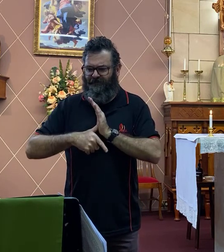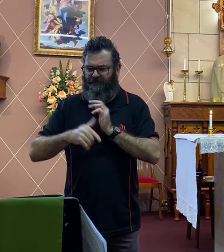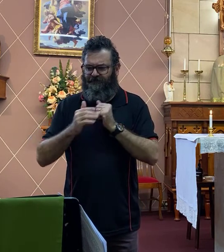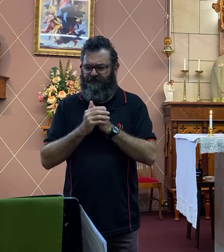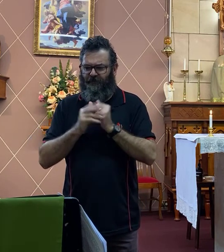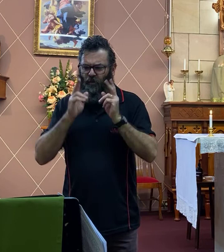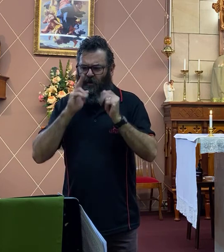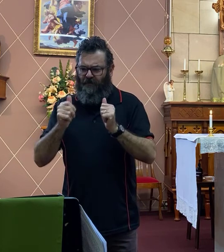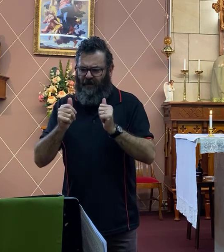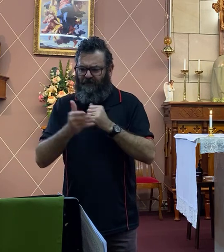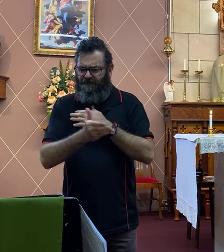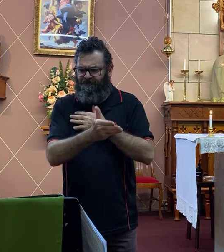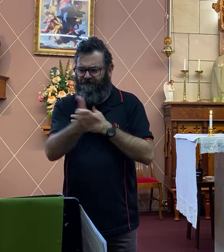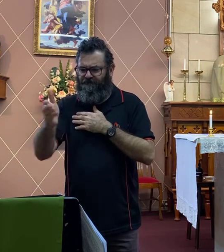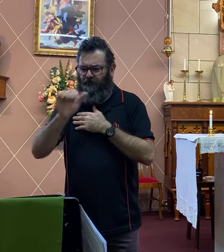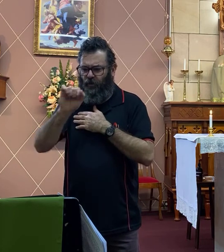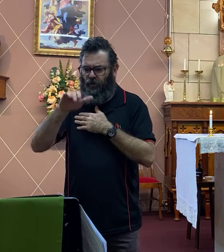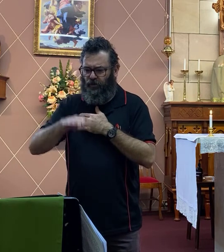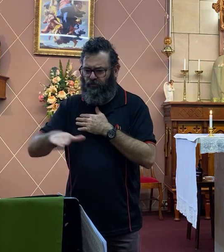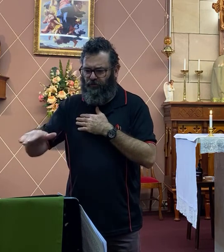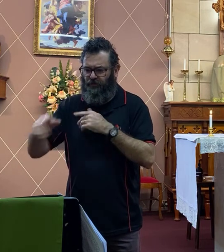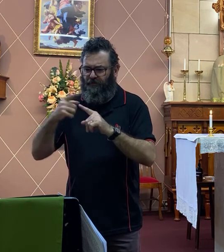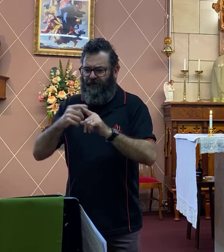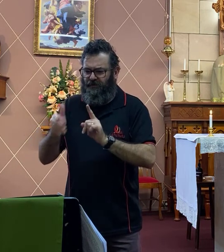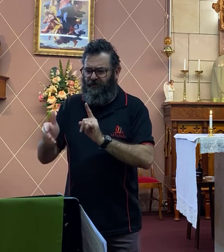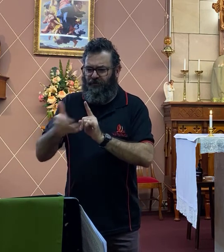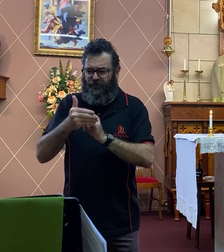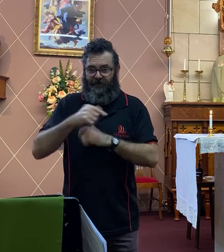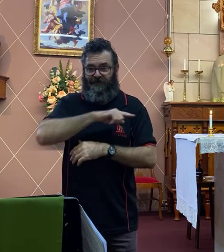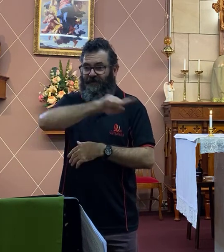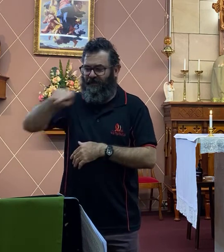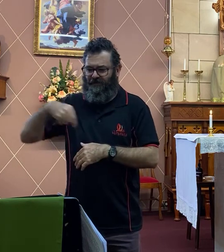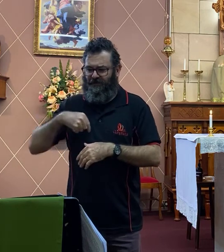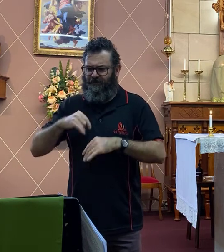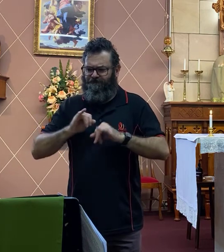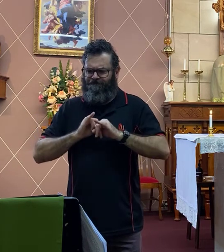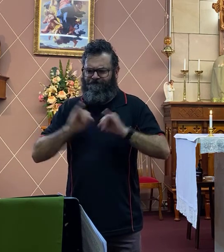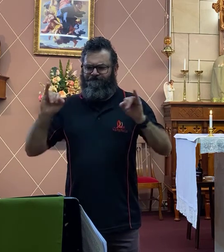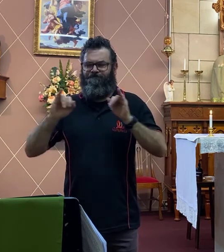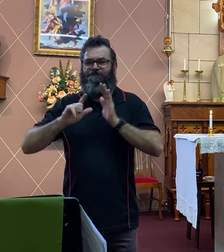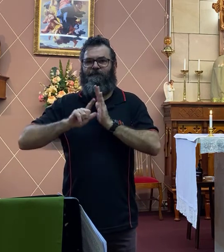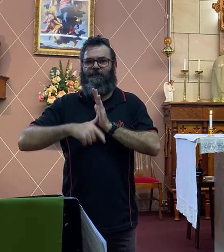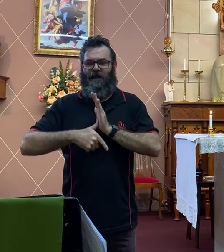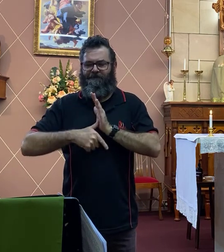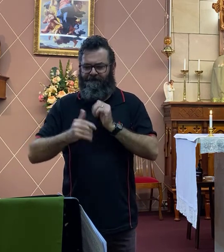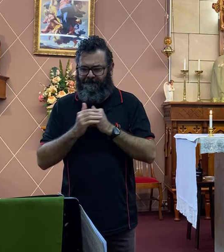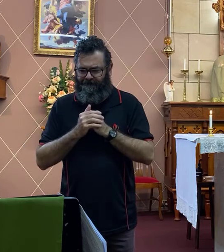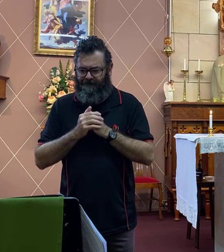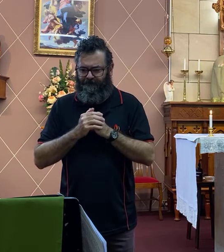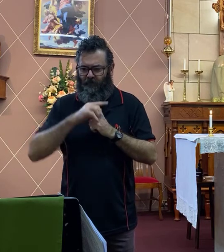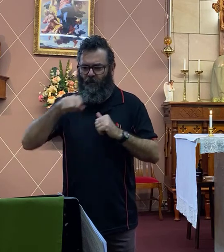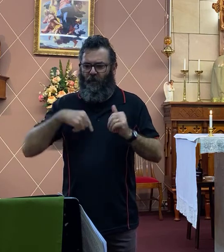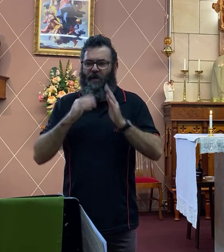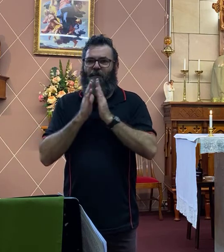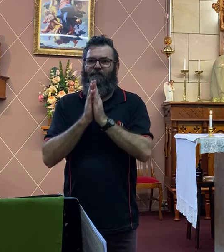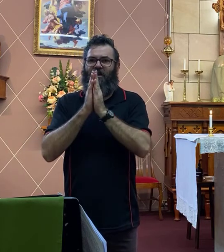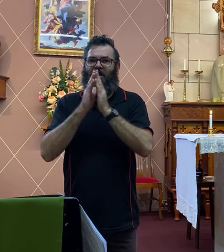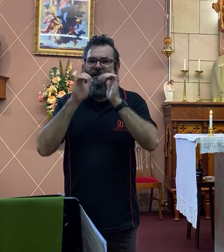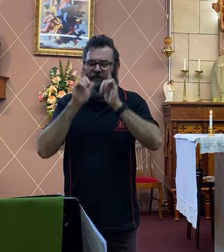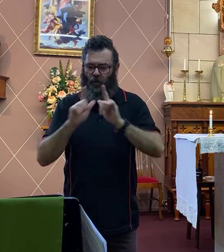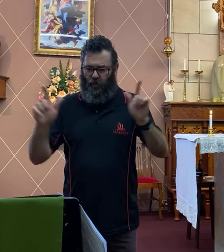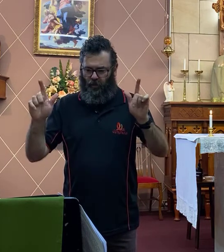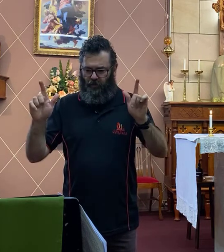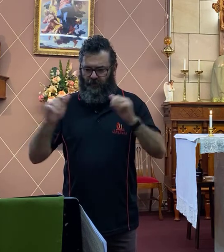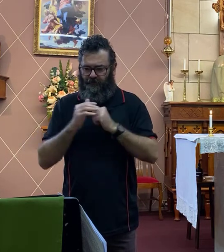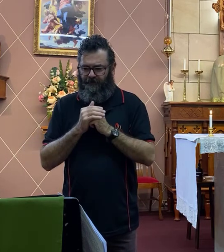challenging times. Look upon us, your children, and protect us in this difficult time. We